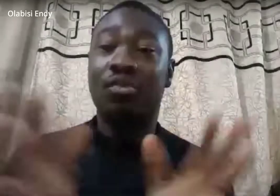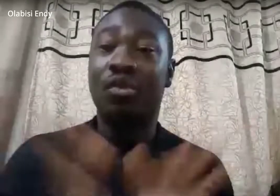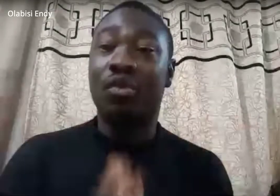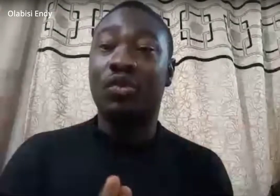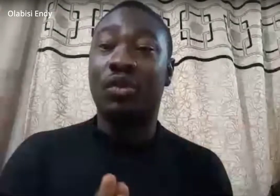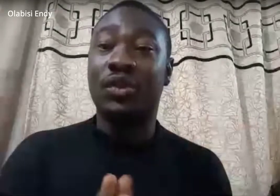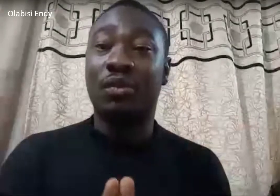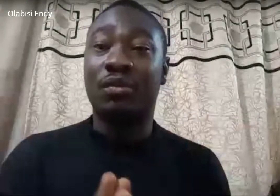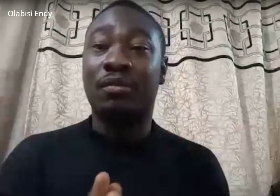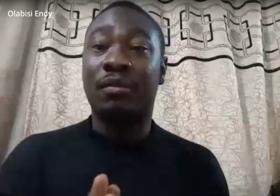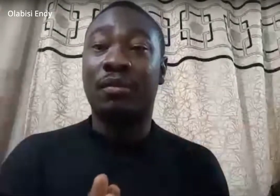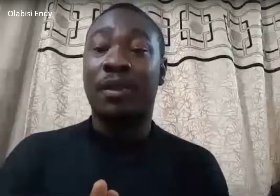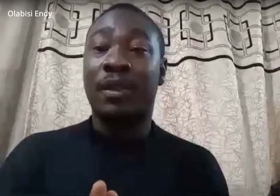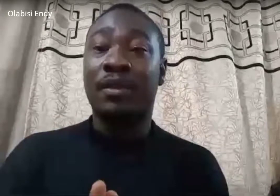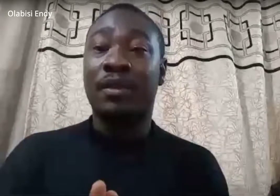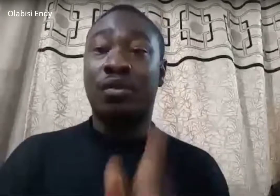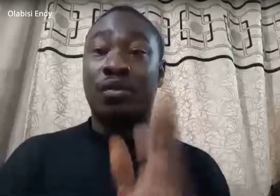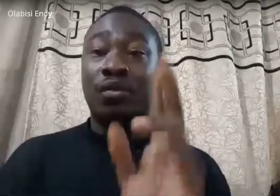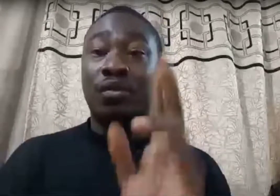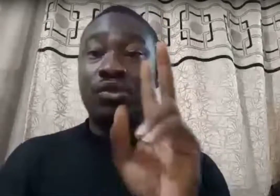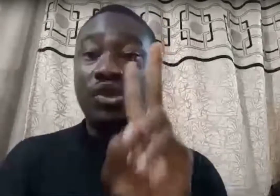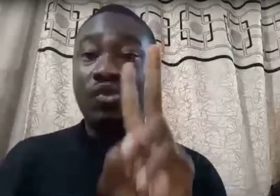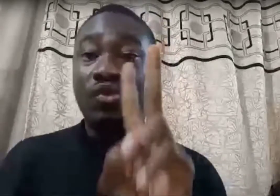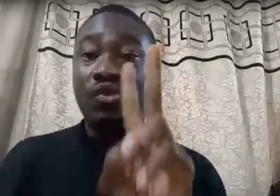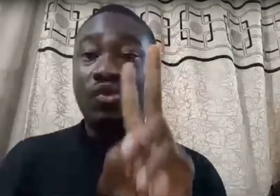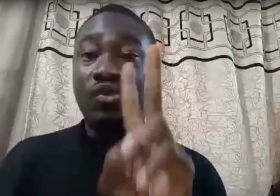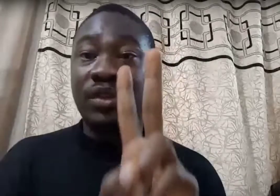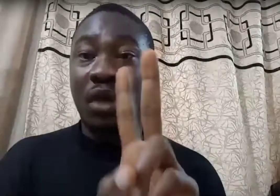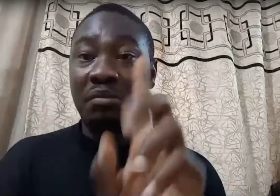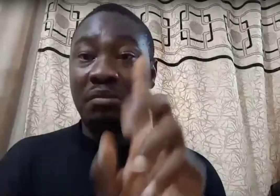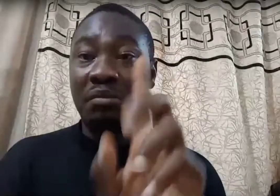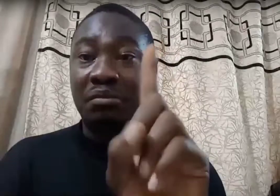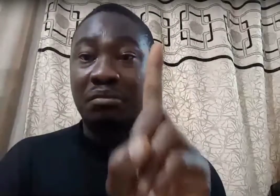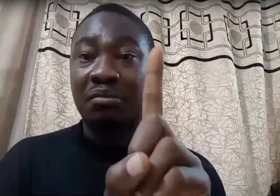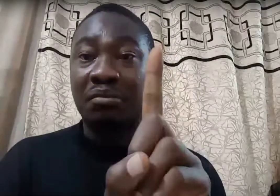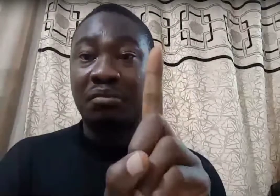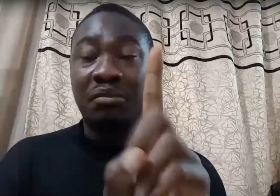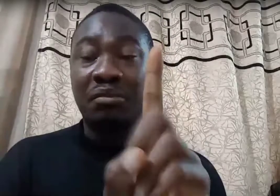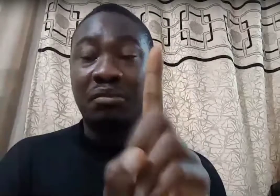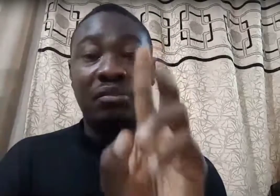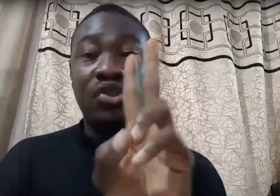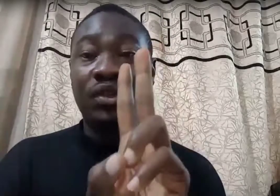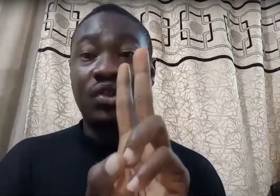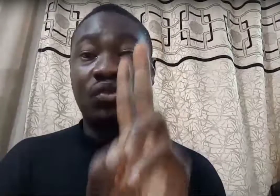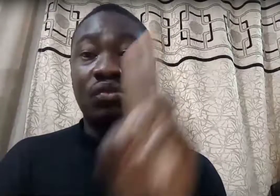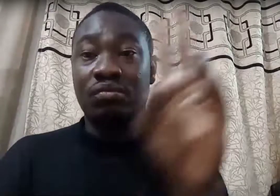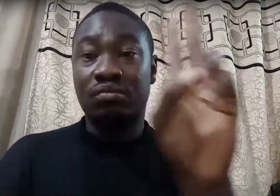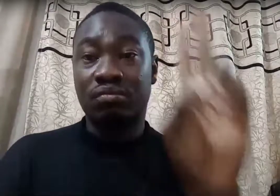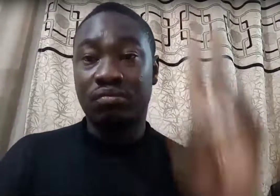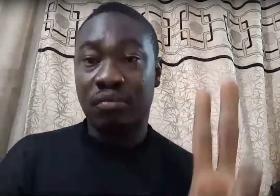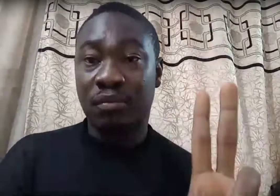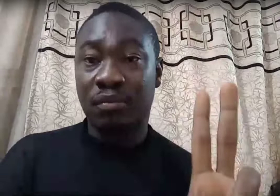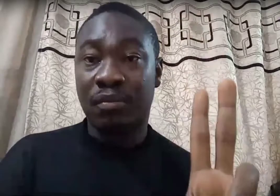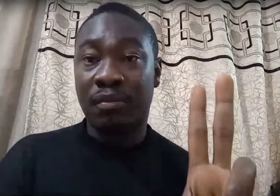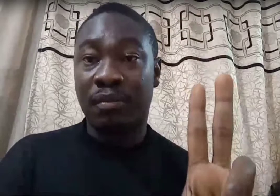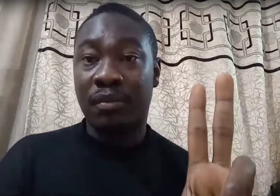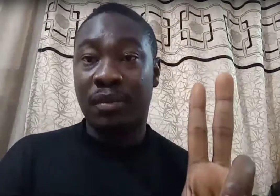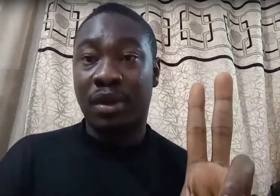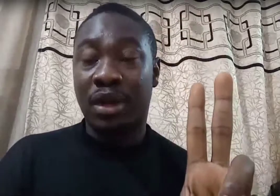So this 21, this 22, are you seeing it? 22.